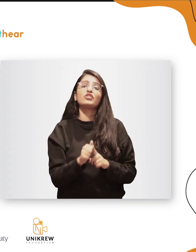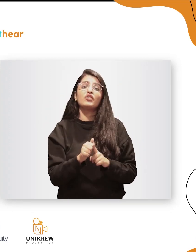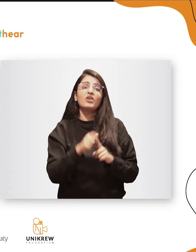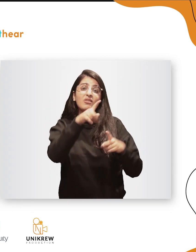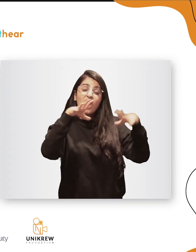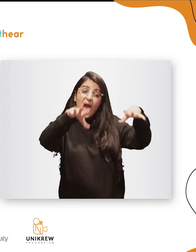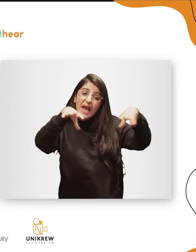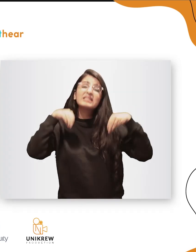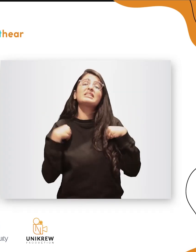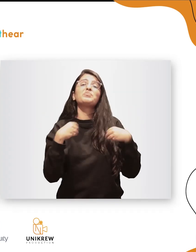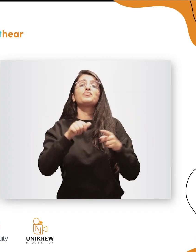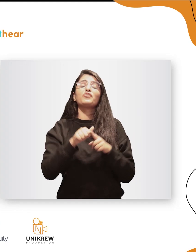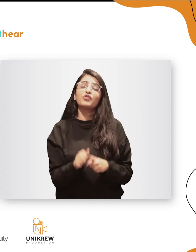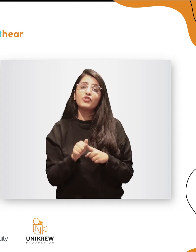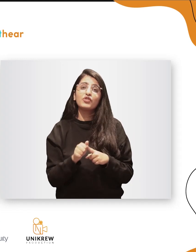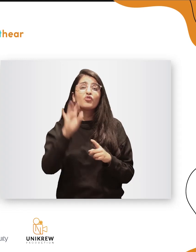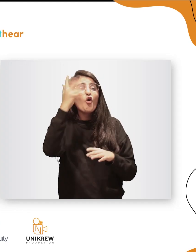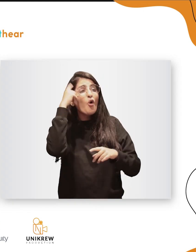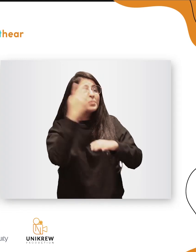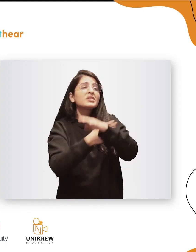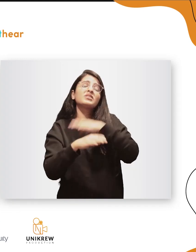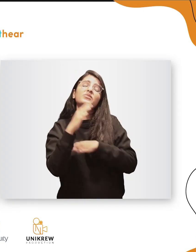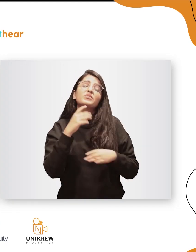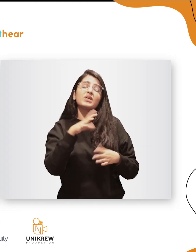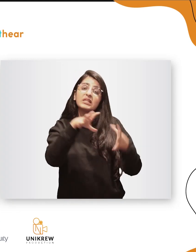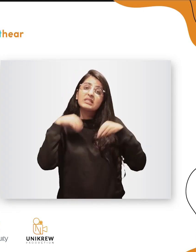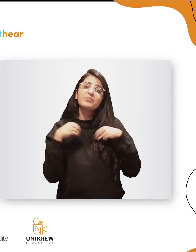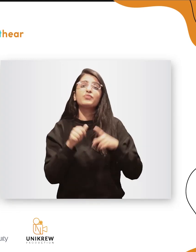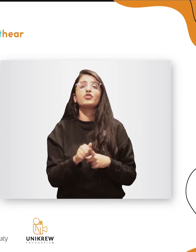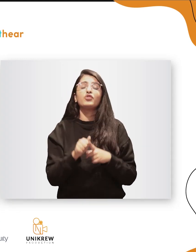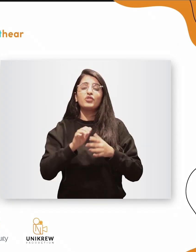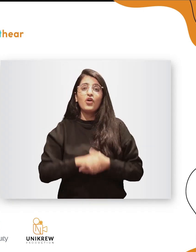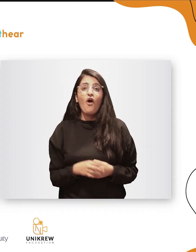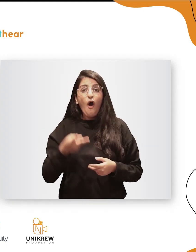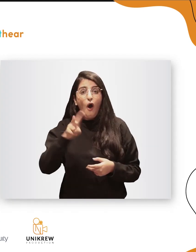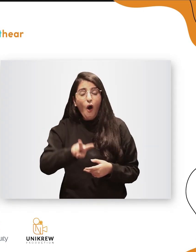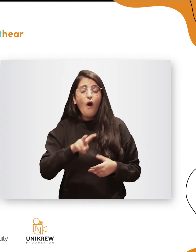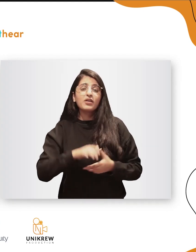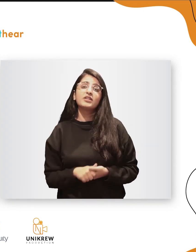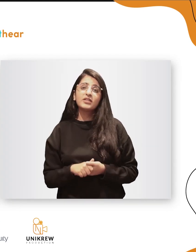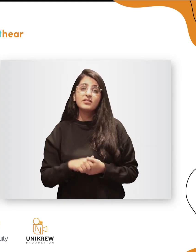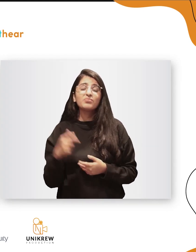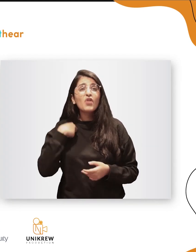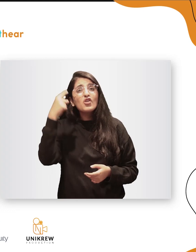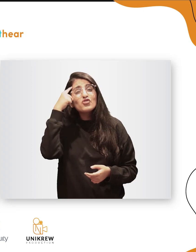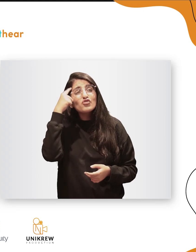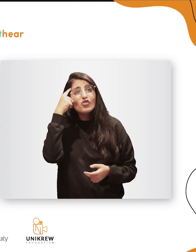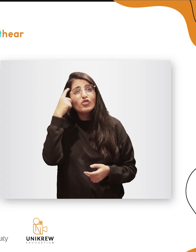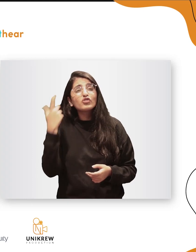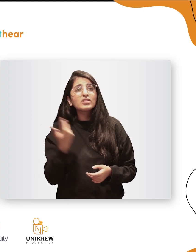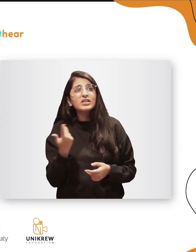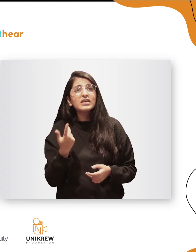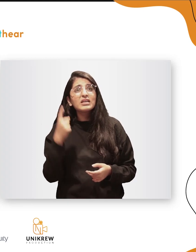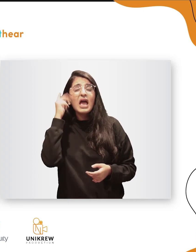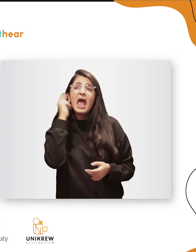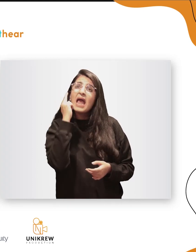for acceptability of the hearing impaired. This is something that I think